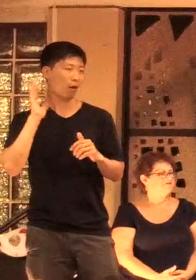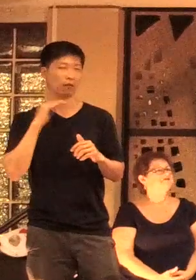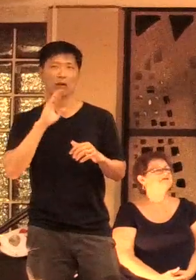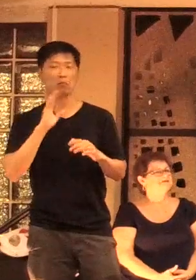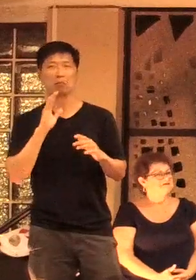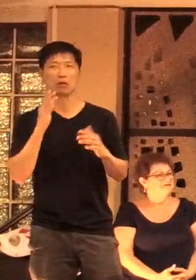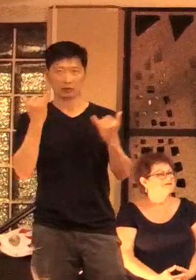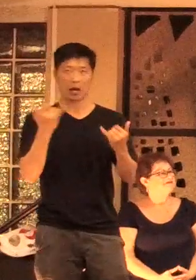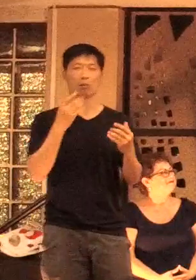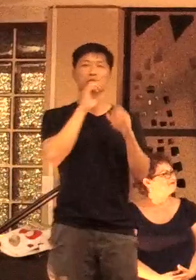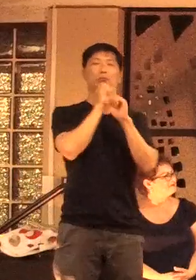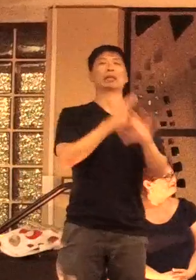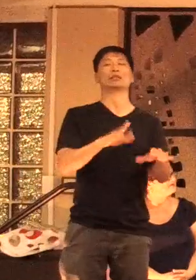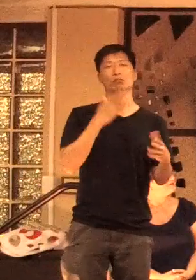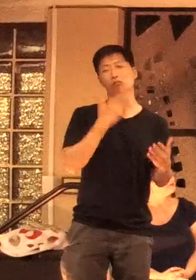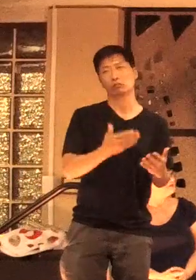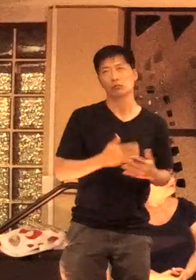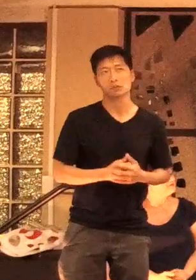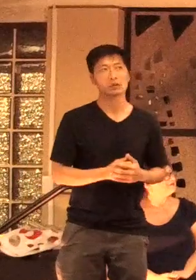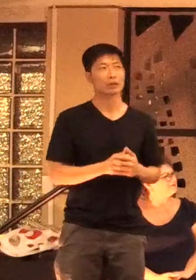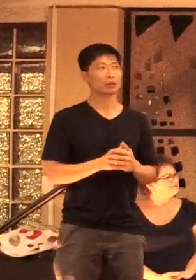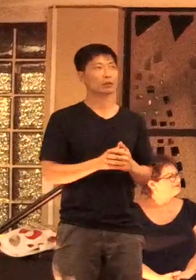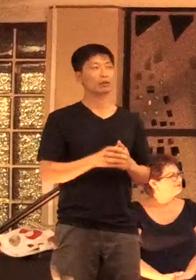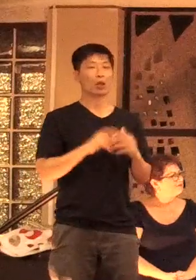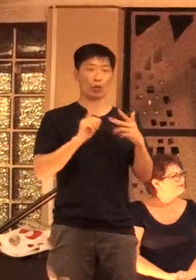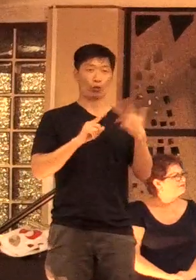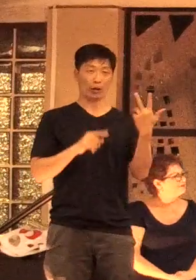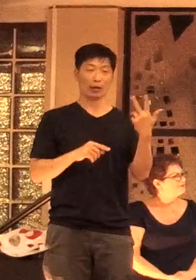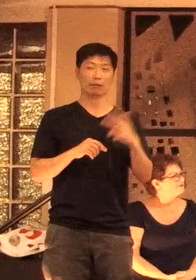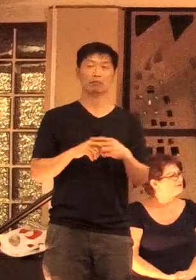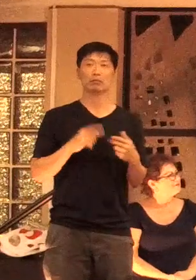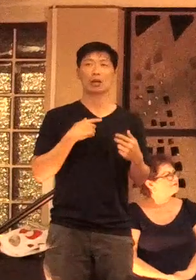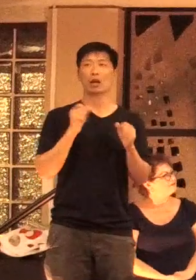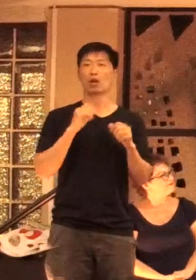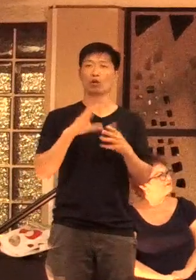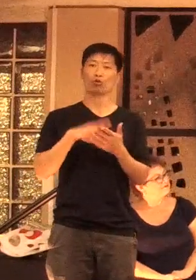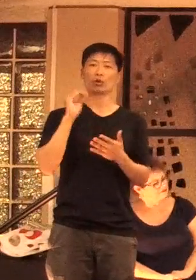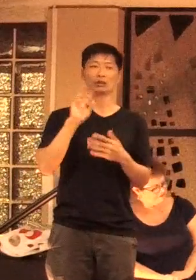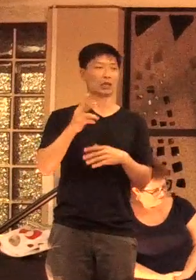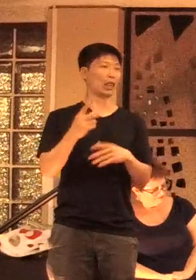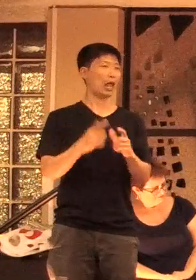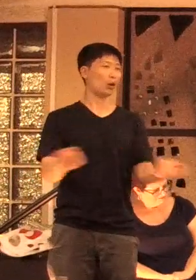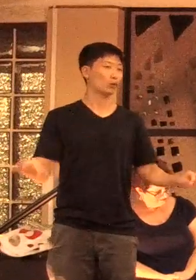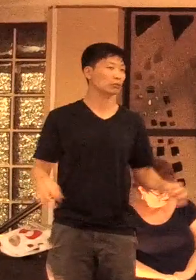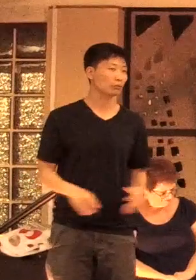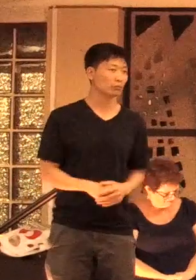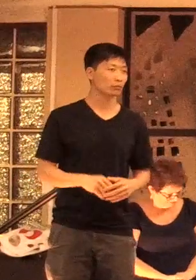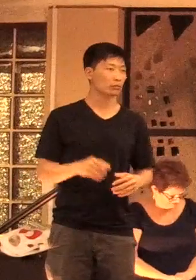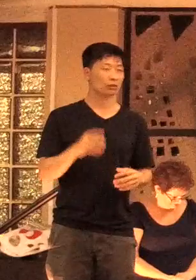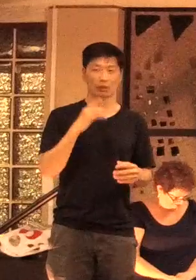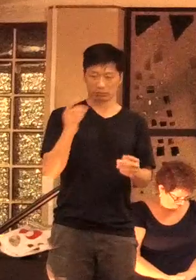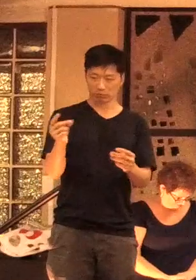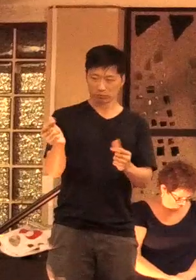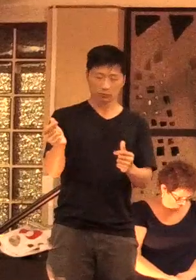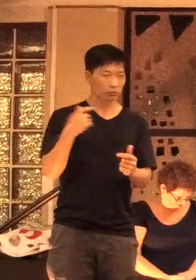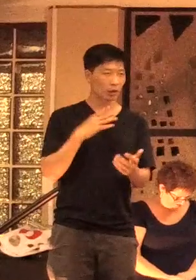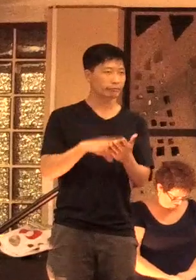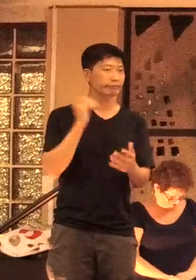frustration. And three is that I could learn like a second language immediately.